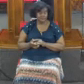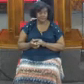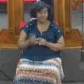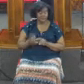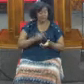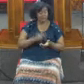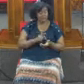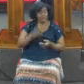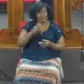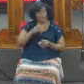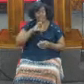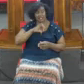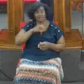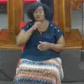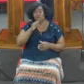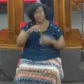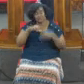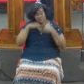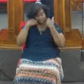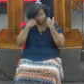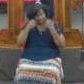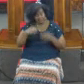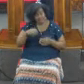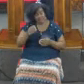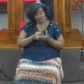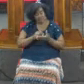Paul says, I'm not ashamed of the gospel of Christ, for it's the